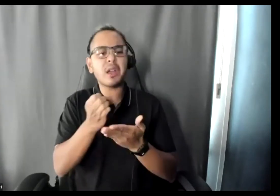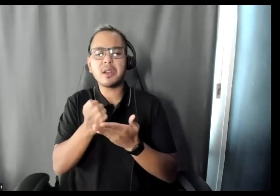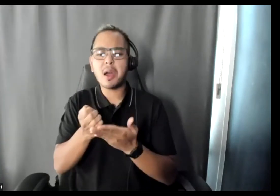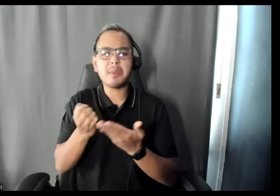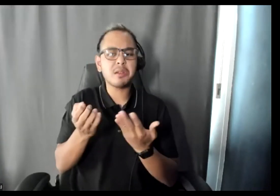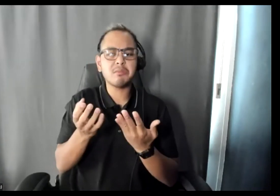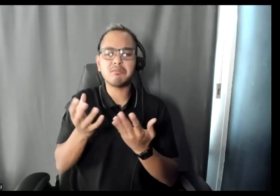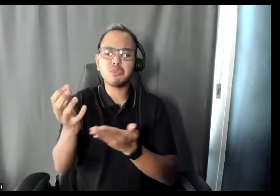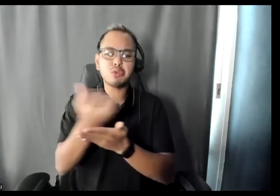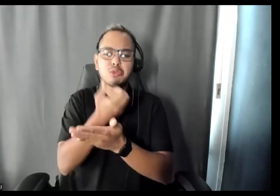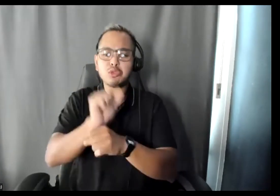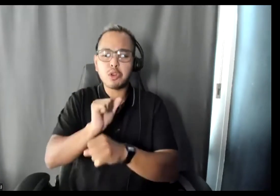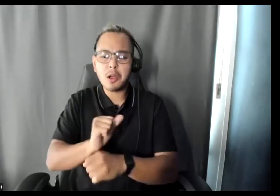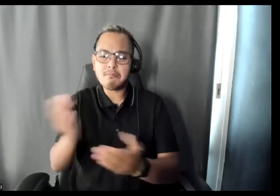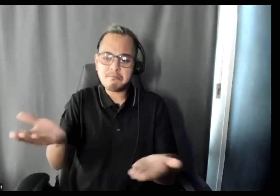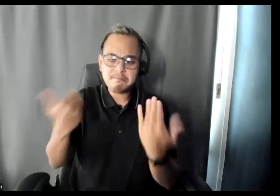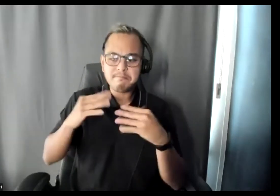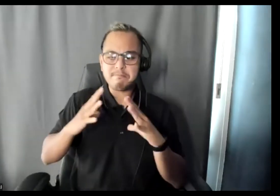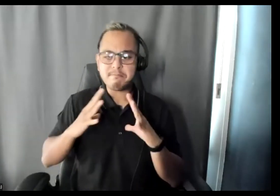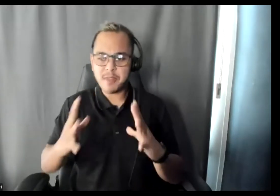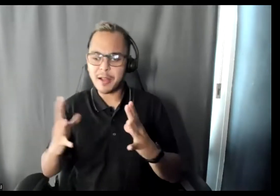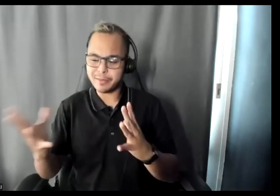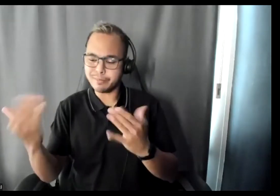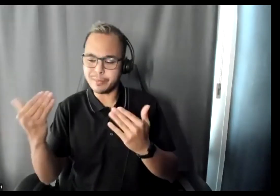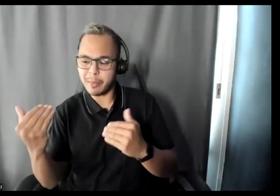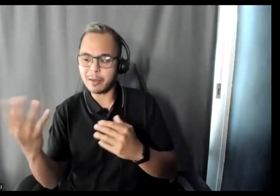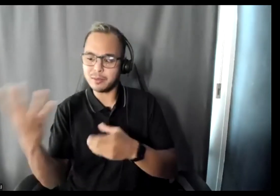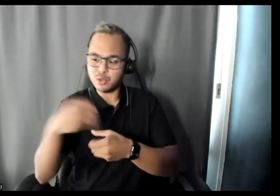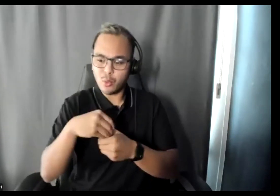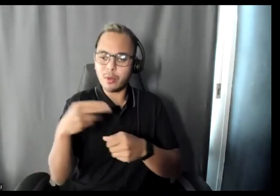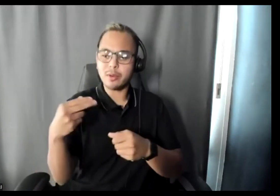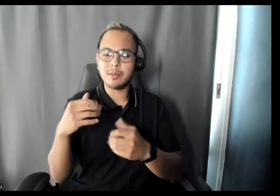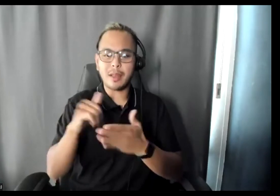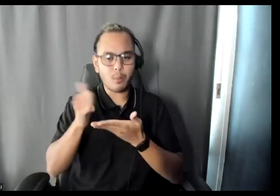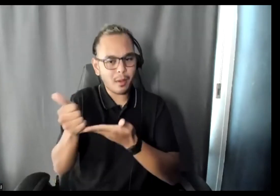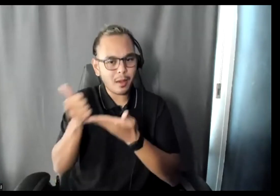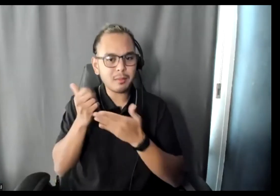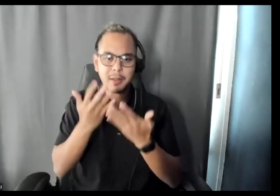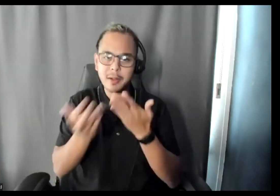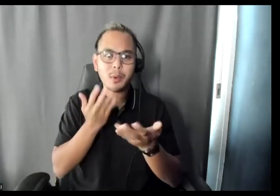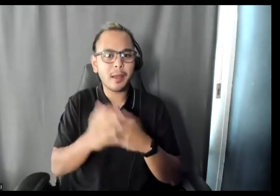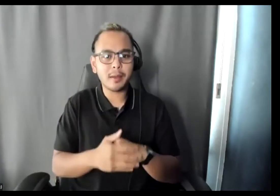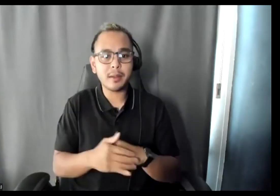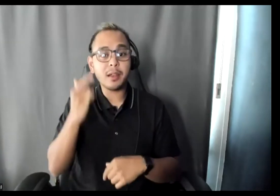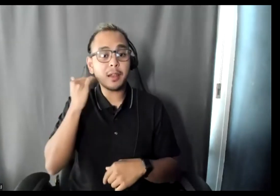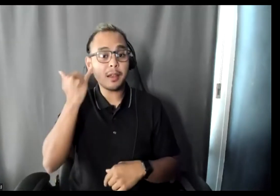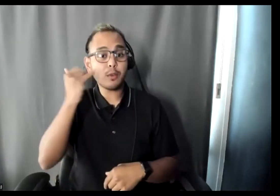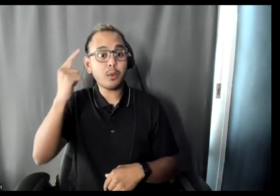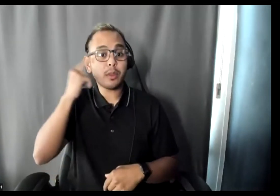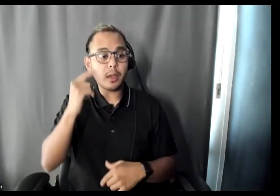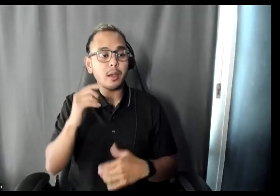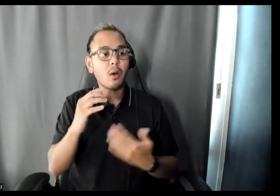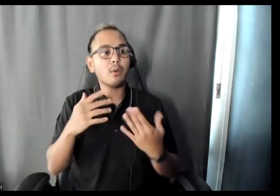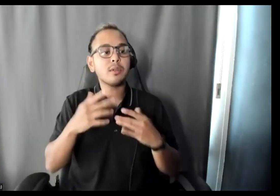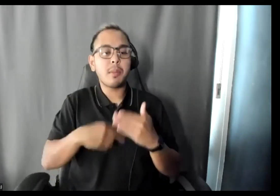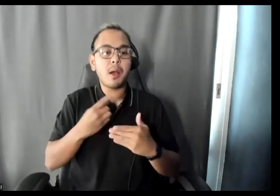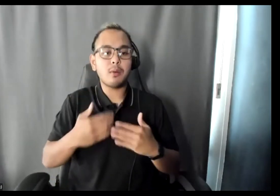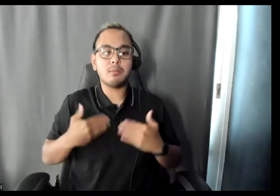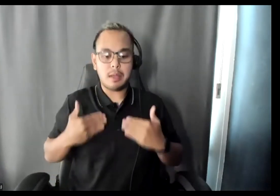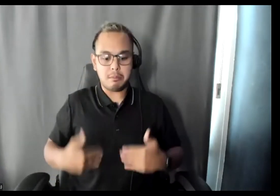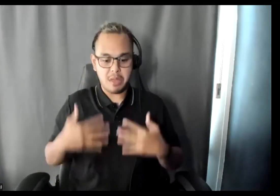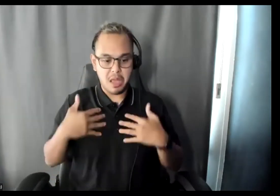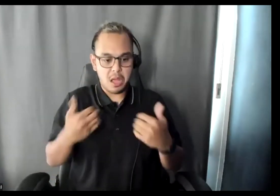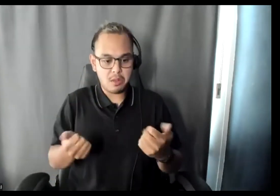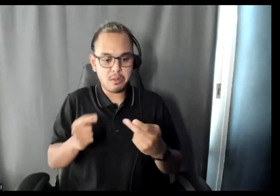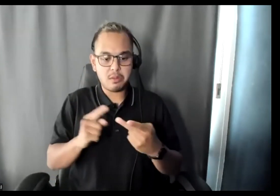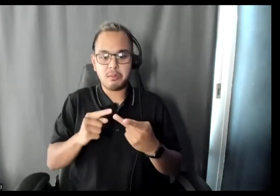for prosperity, great. Come on in. We need you too. If you think that this housing stuff is about well-being and community health and about what's happening in